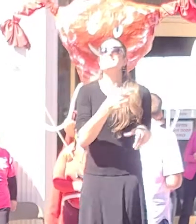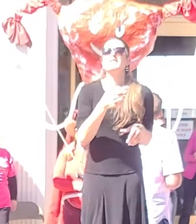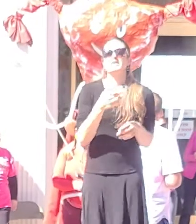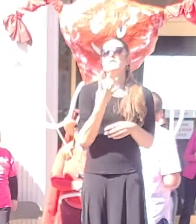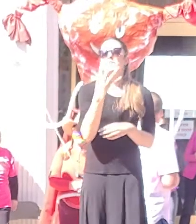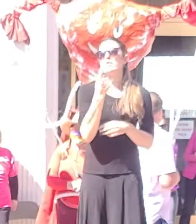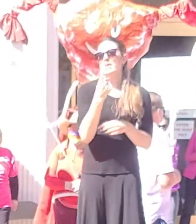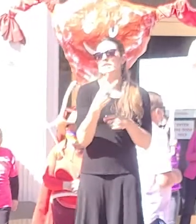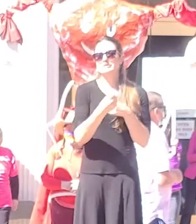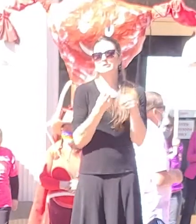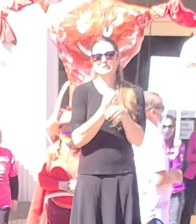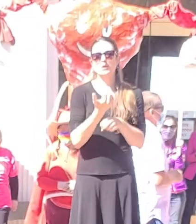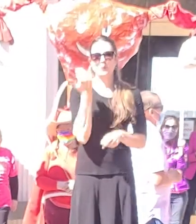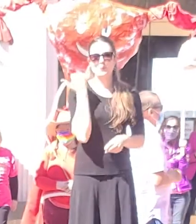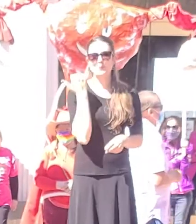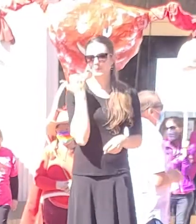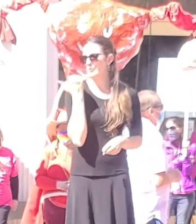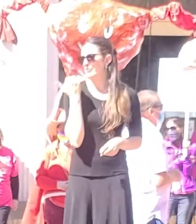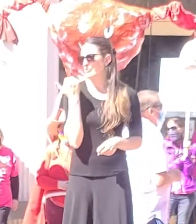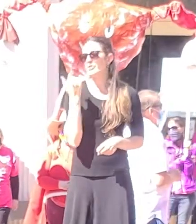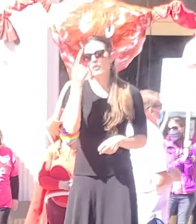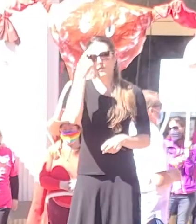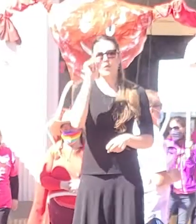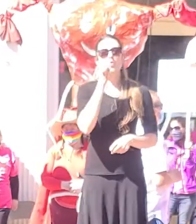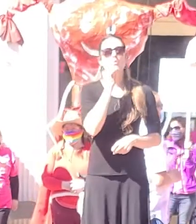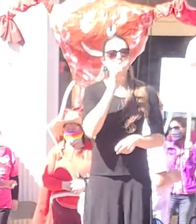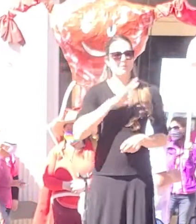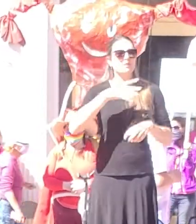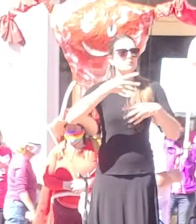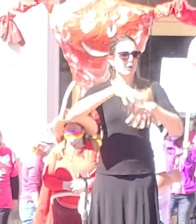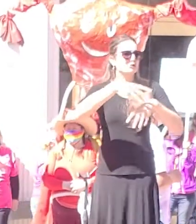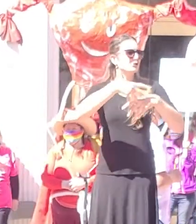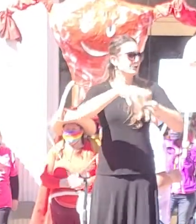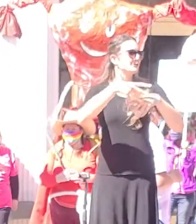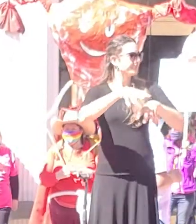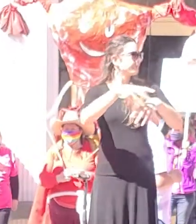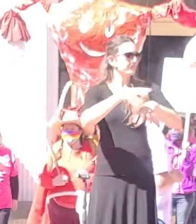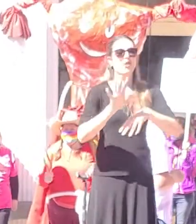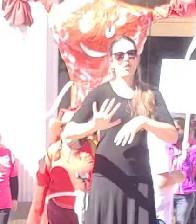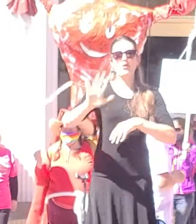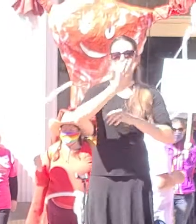ago in the women's marches all around the world.